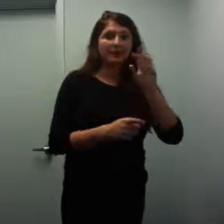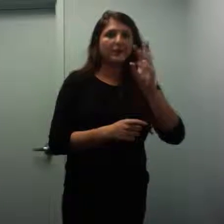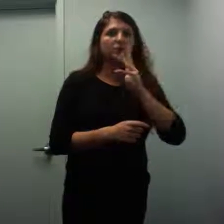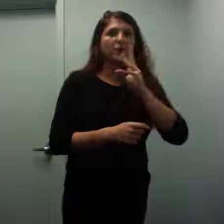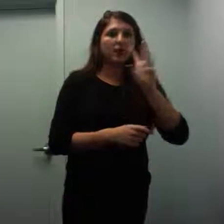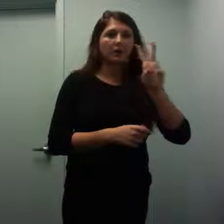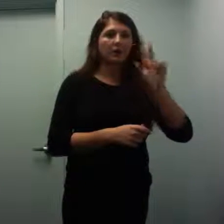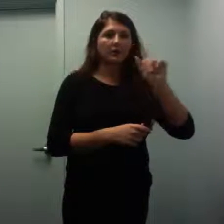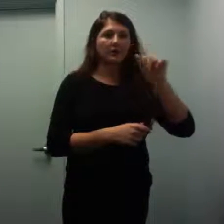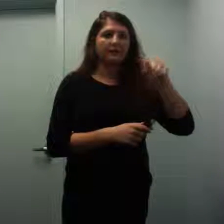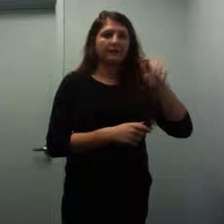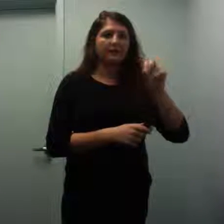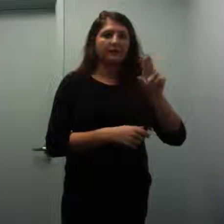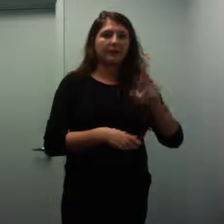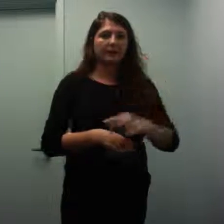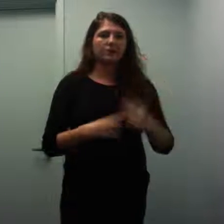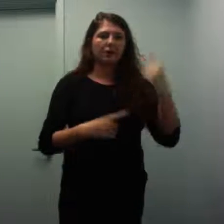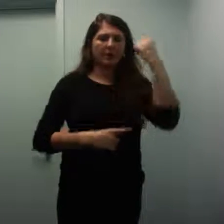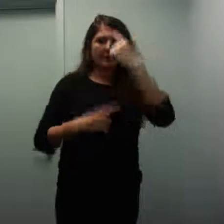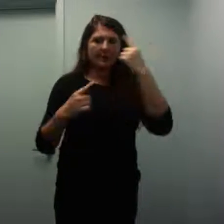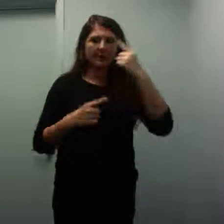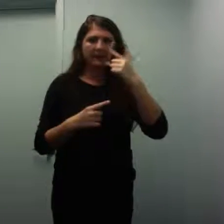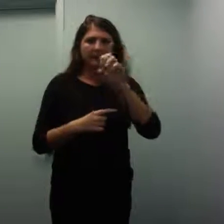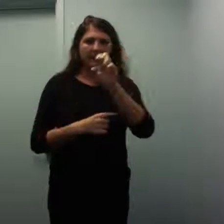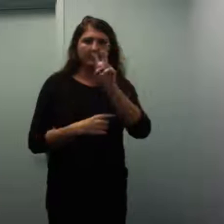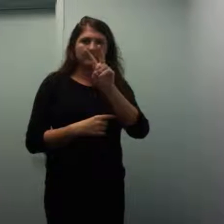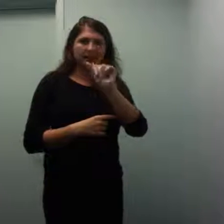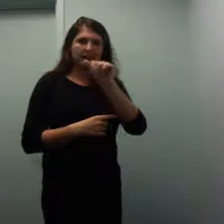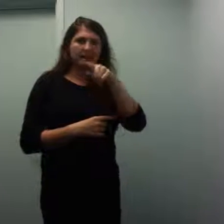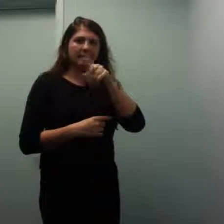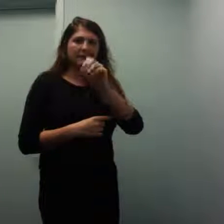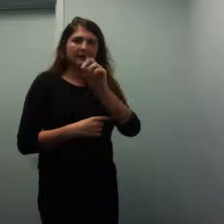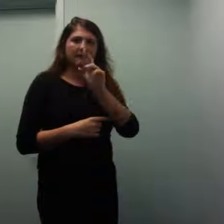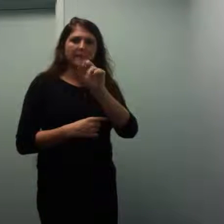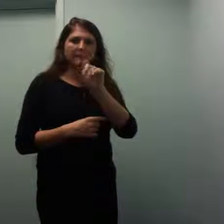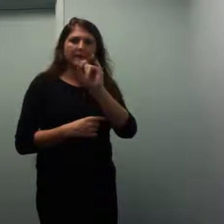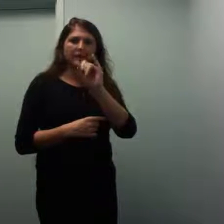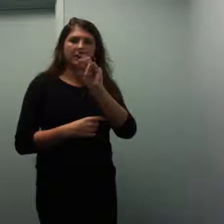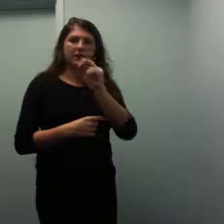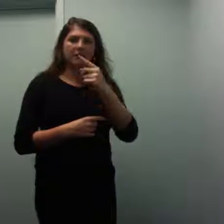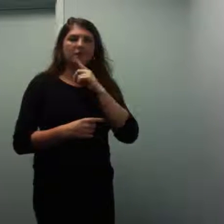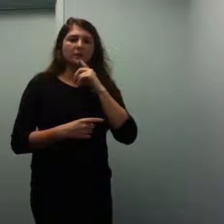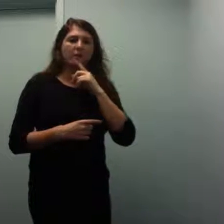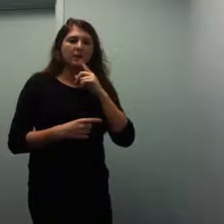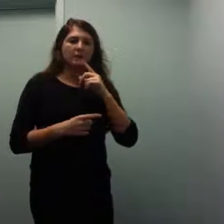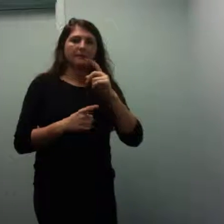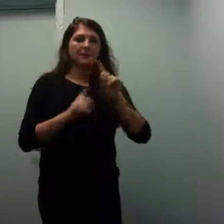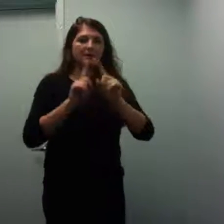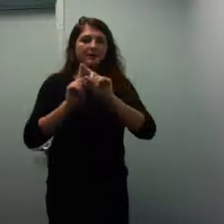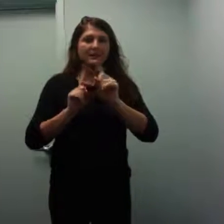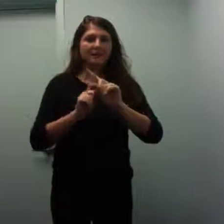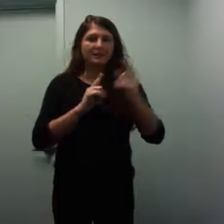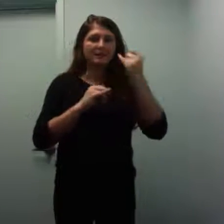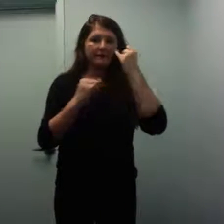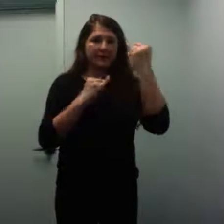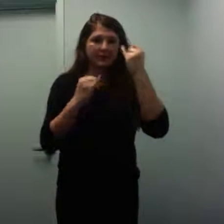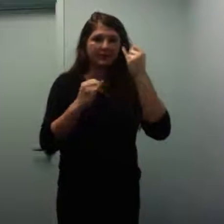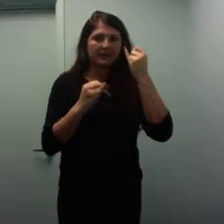Thinking about evaporation, we've talked about several possibilities or examples of evaporation. When we talked about